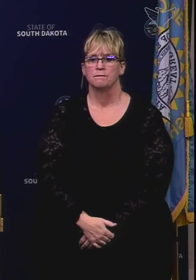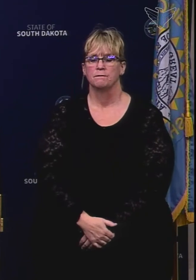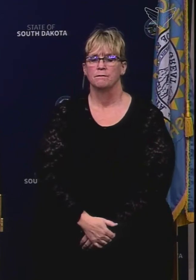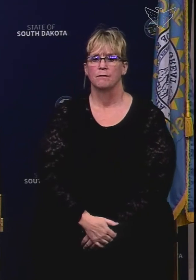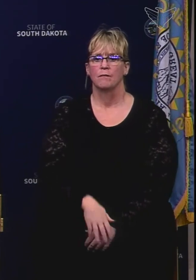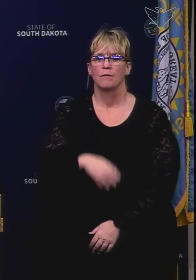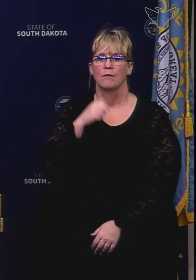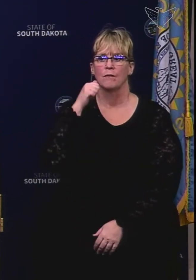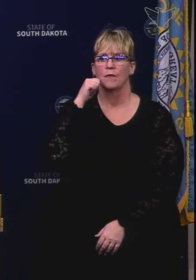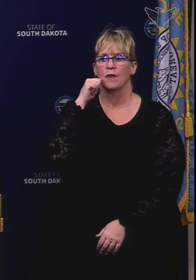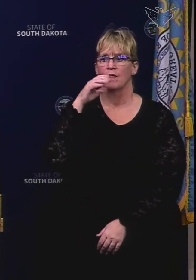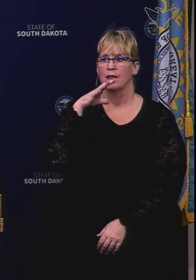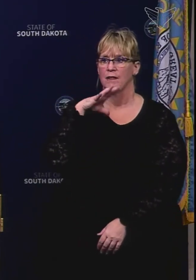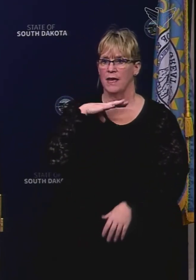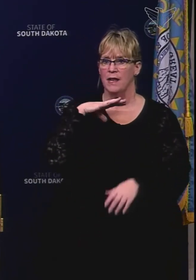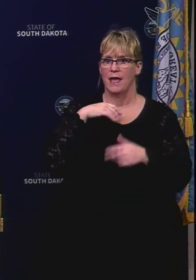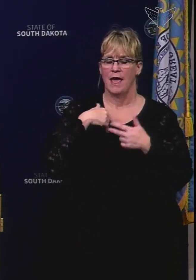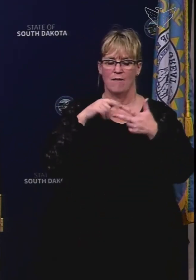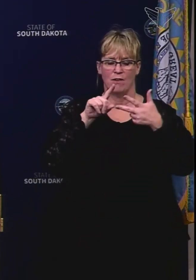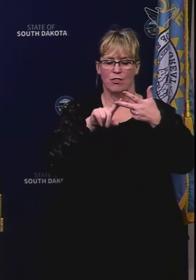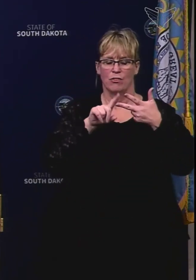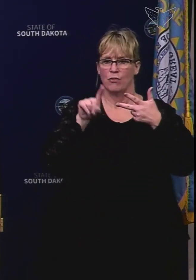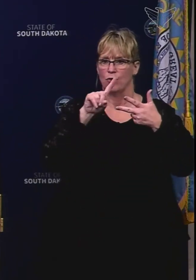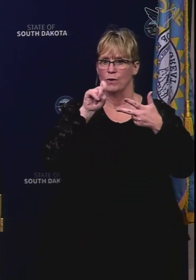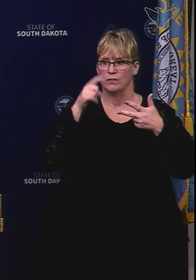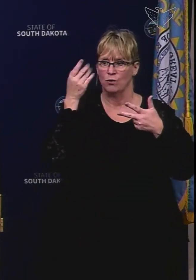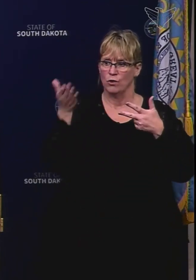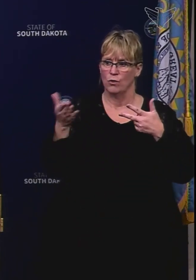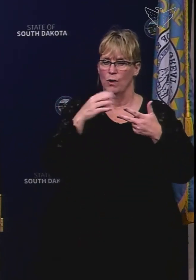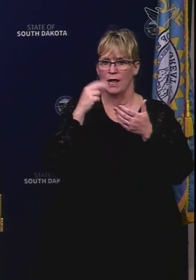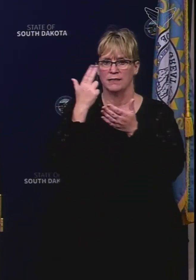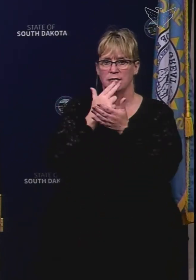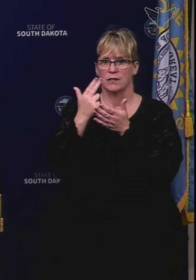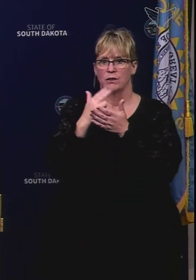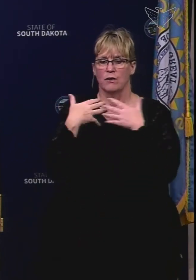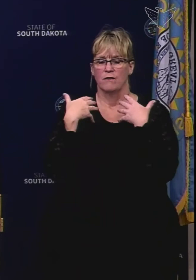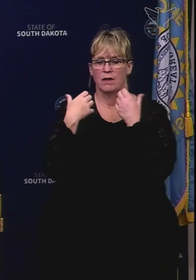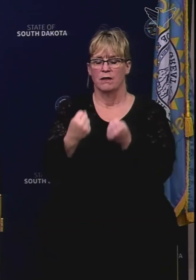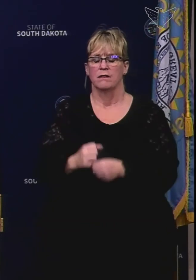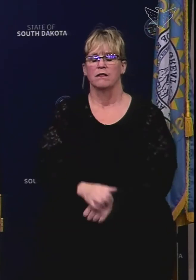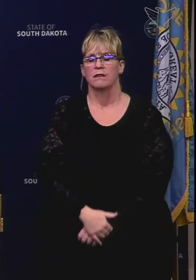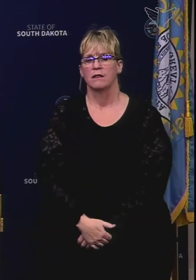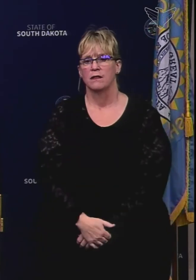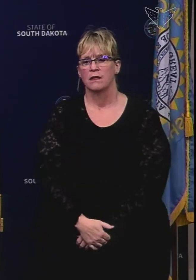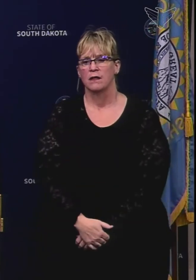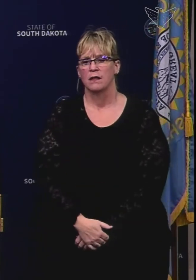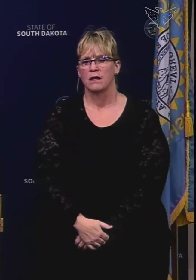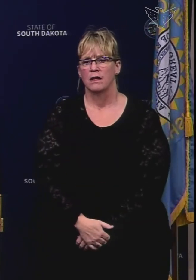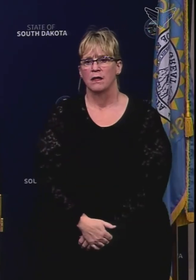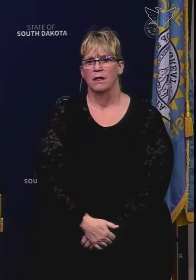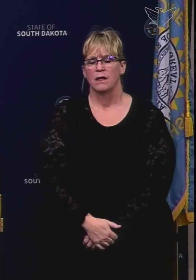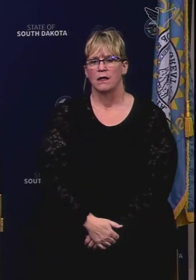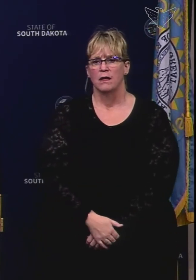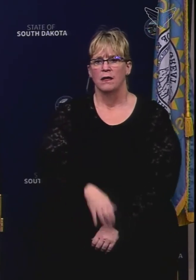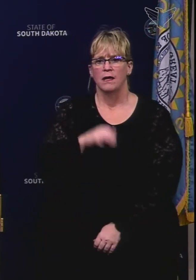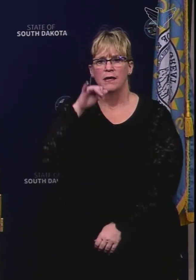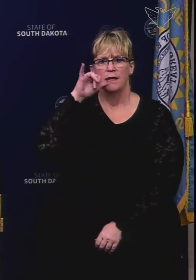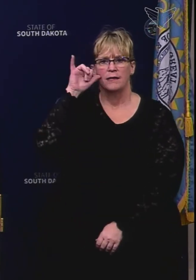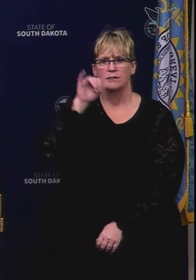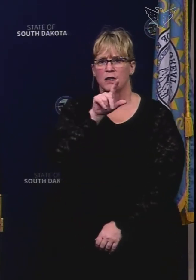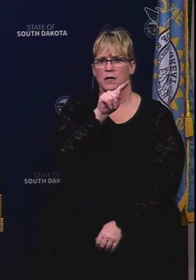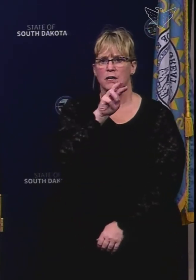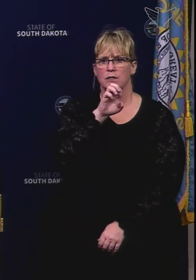Okay, and then I had a third question for you and Sure. Secretary Malcolm Reisen too. Trump said yesterday that he's